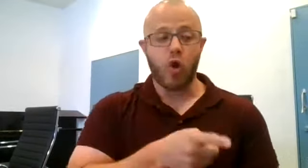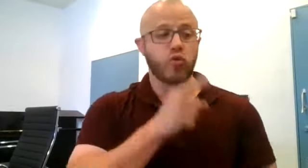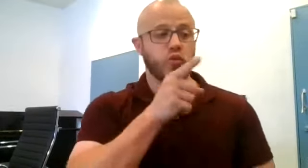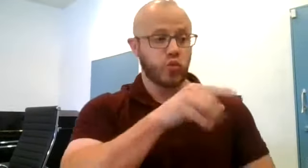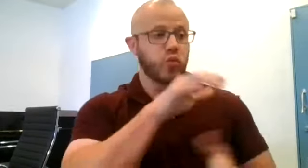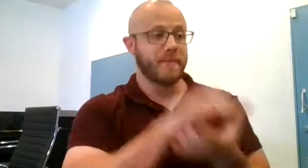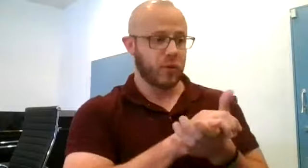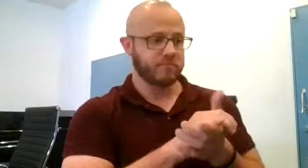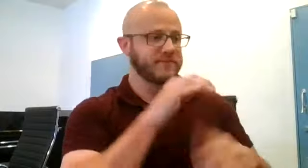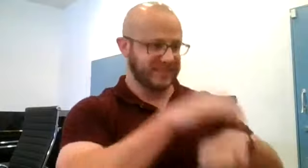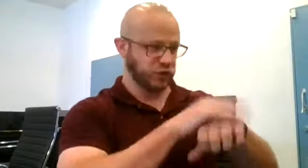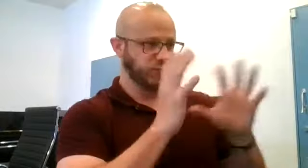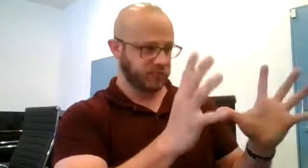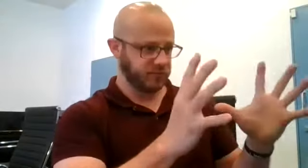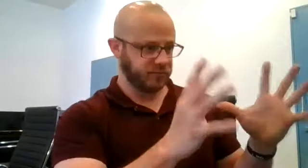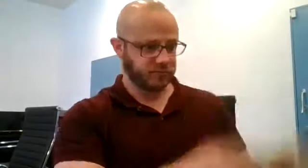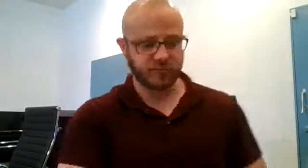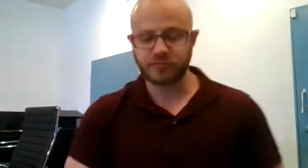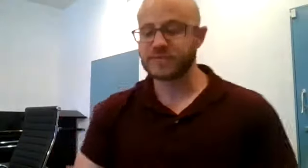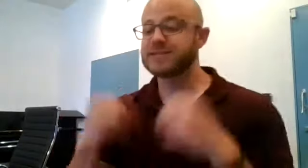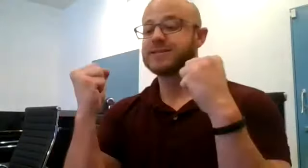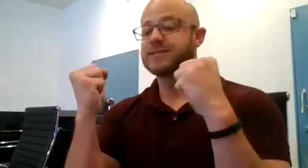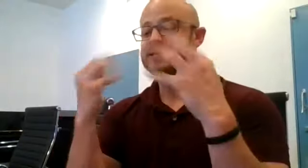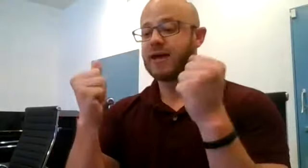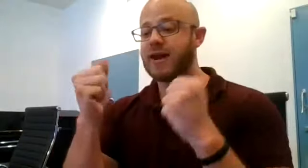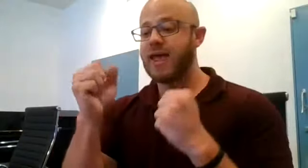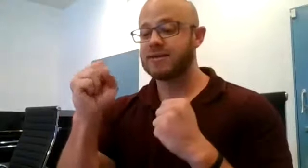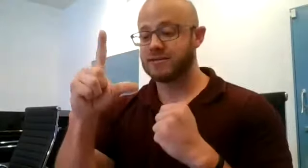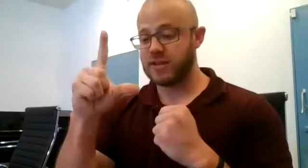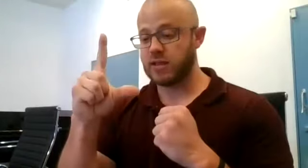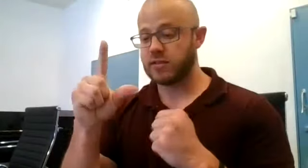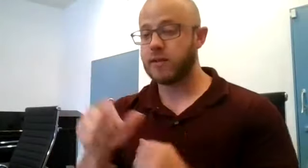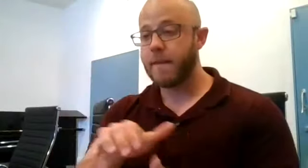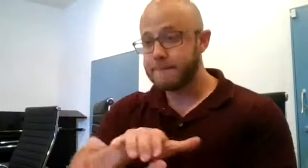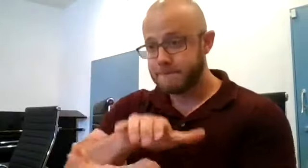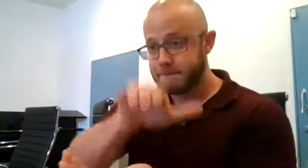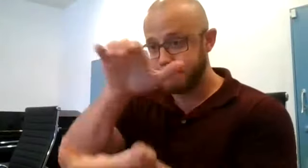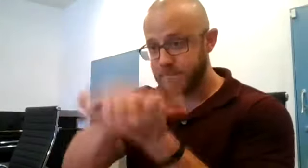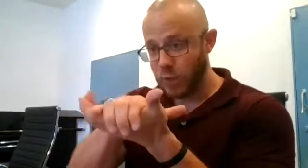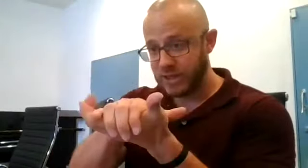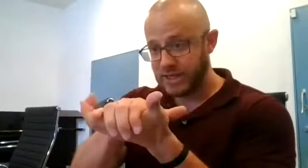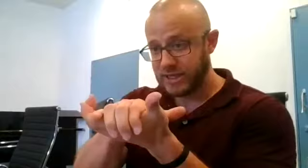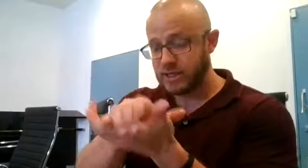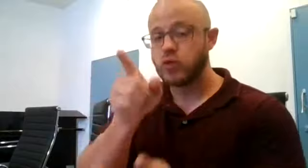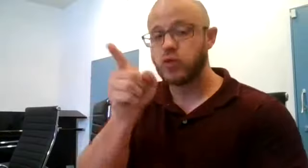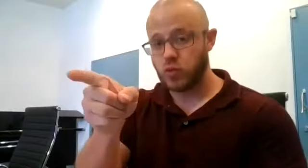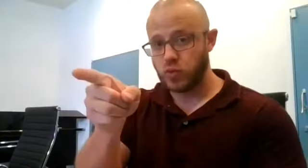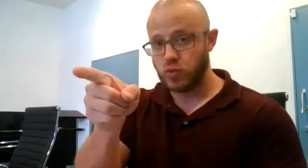In English again, are you married? And in sign language, married